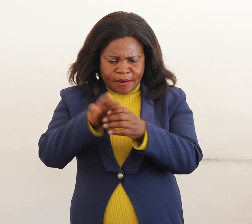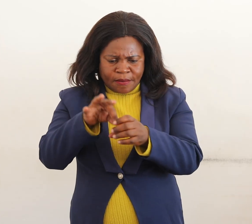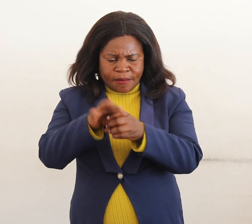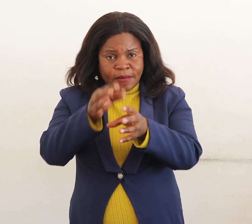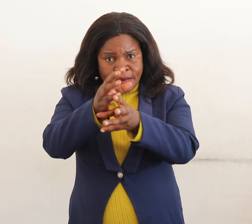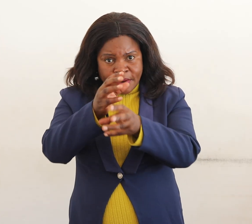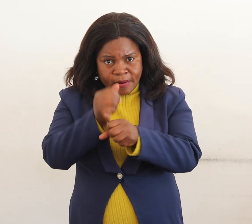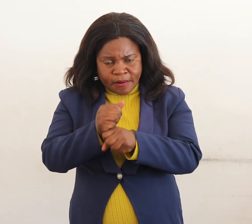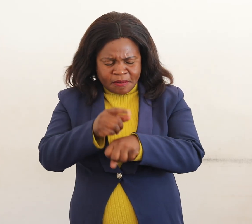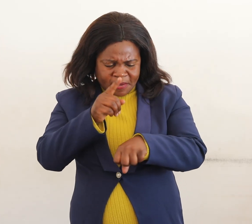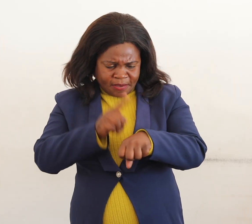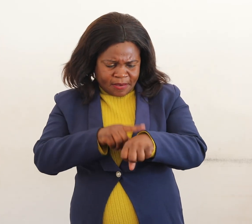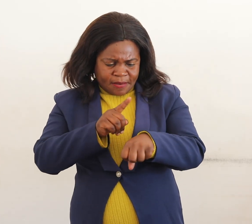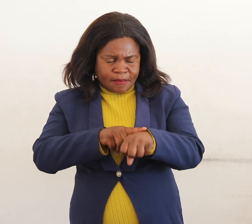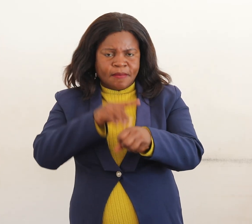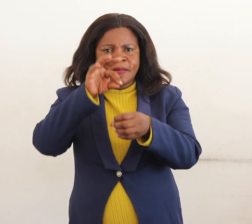during the election.